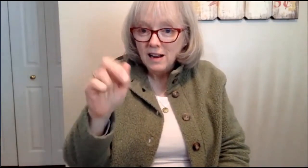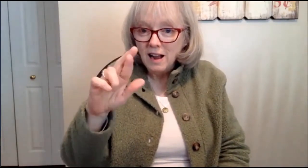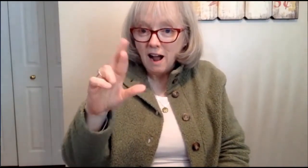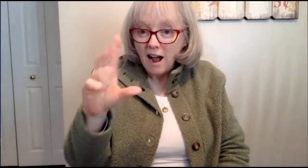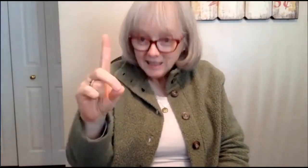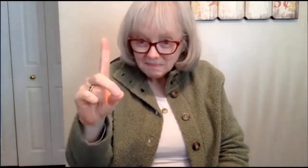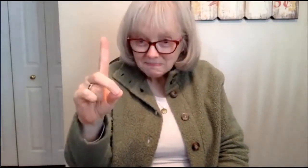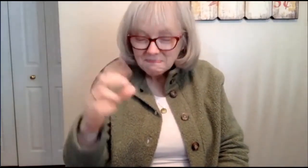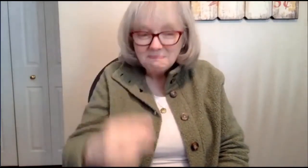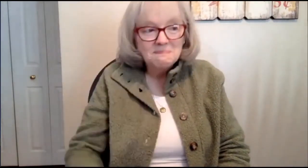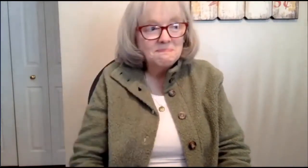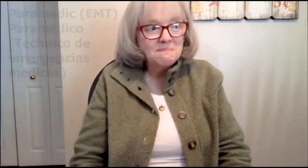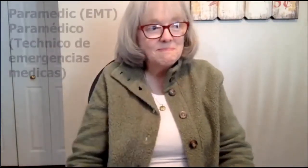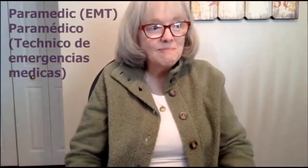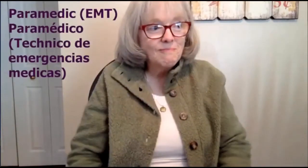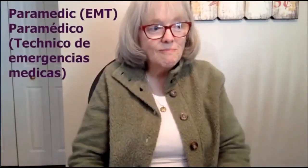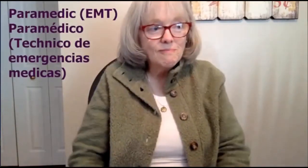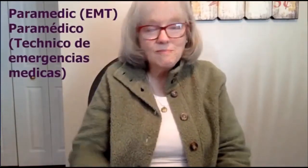Folkert,